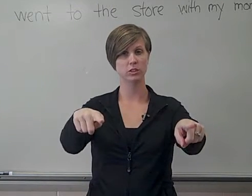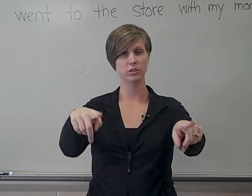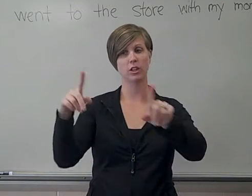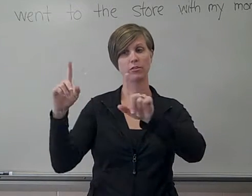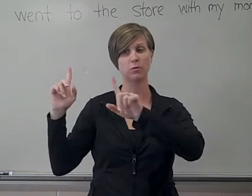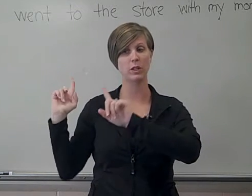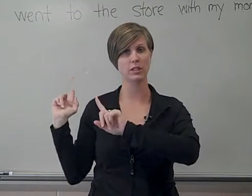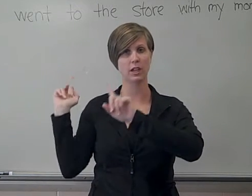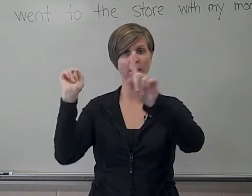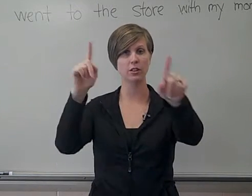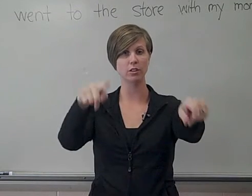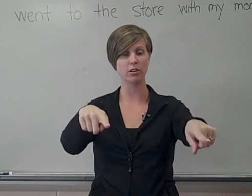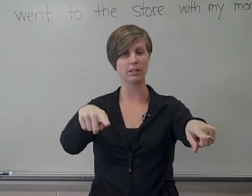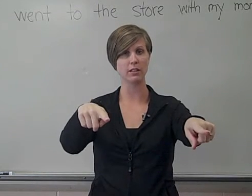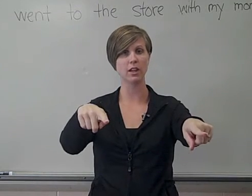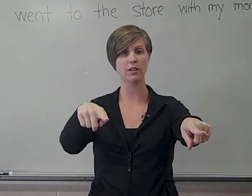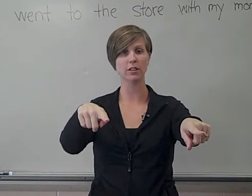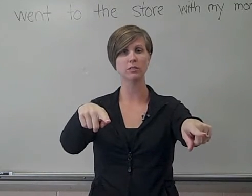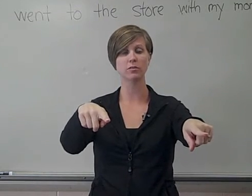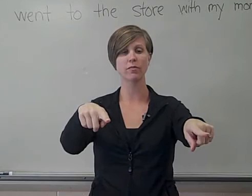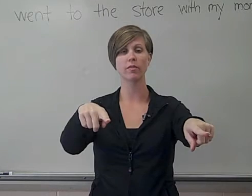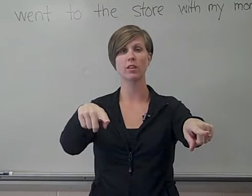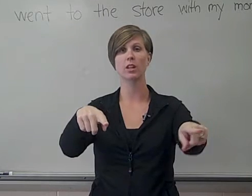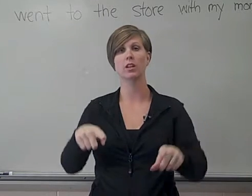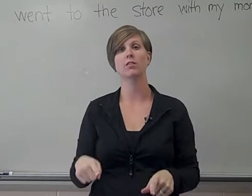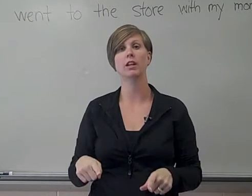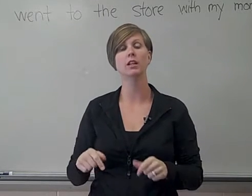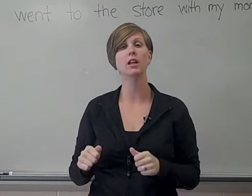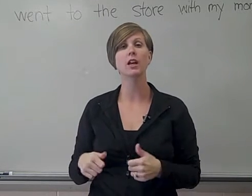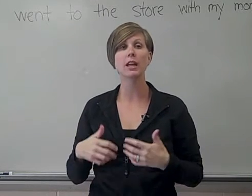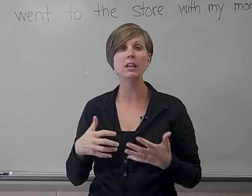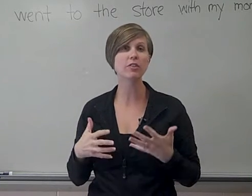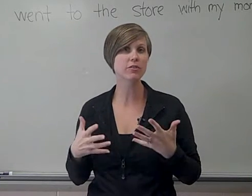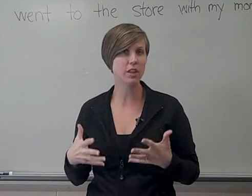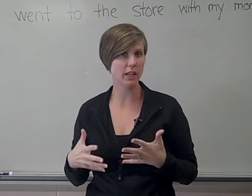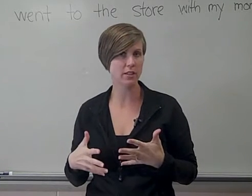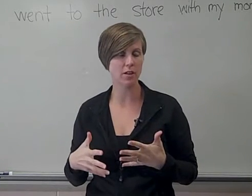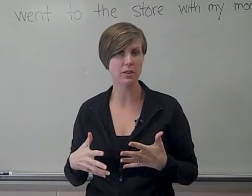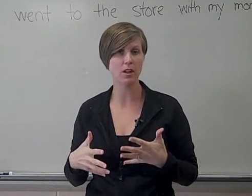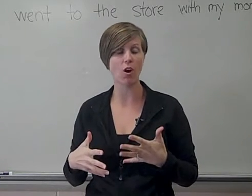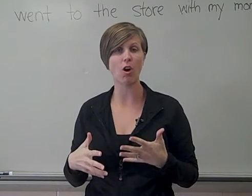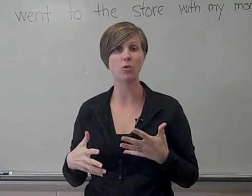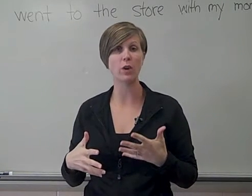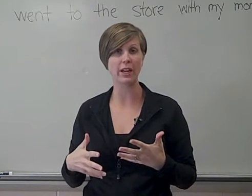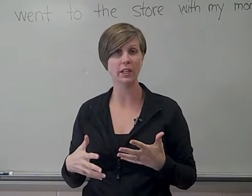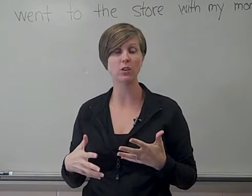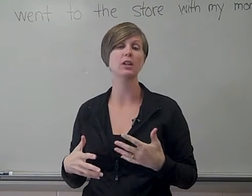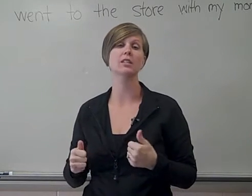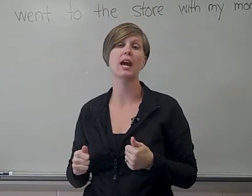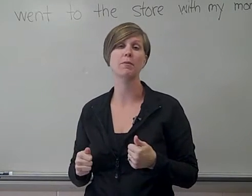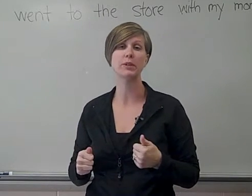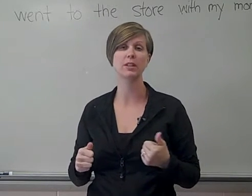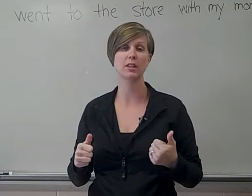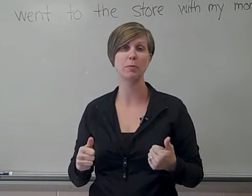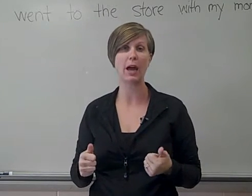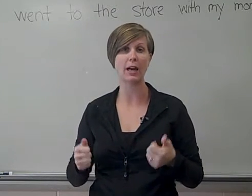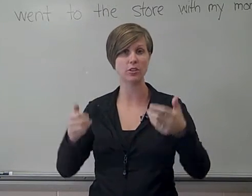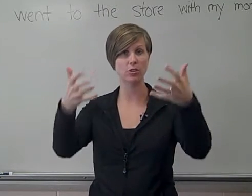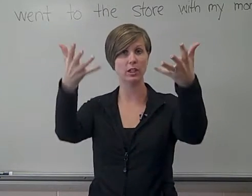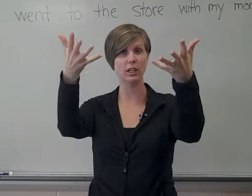you start from one side and you go out to the other, right? If you've done something already or it's happened in the past, you can